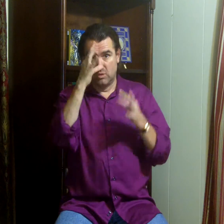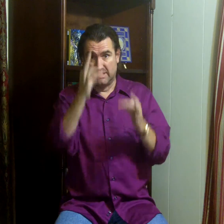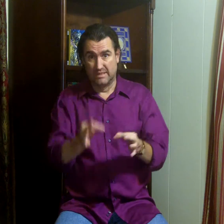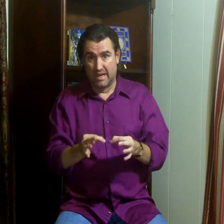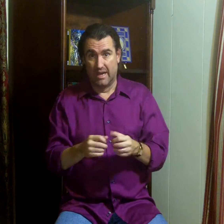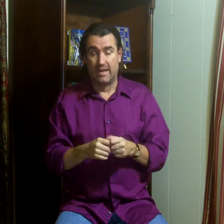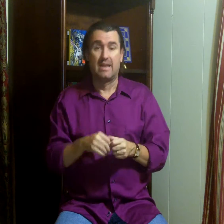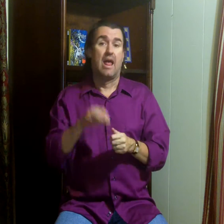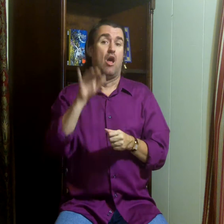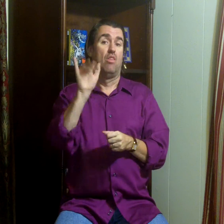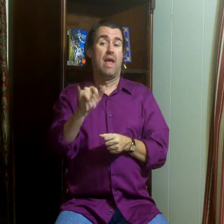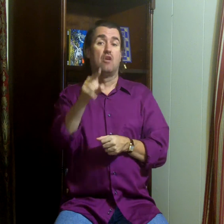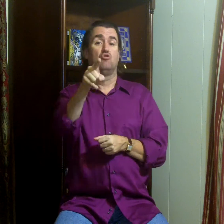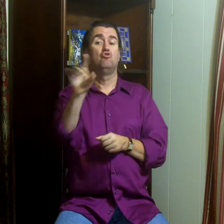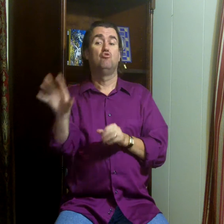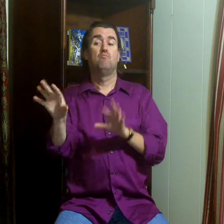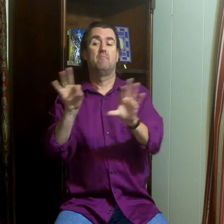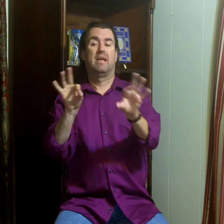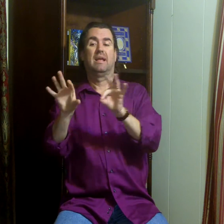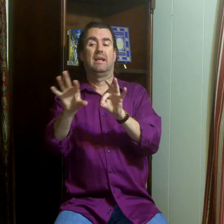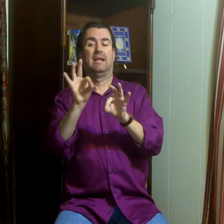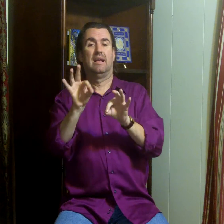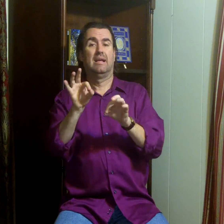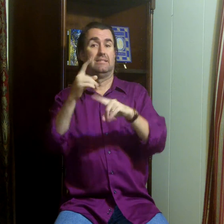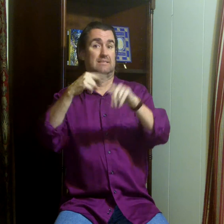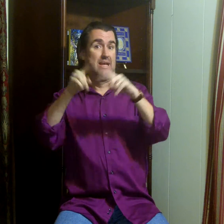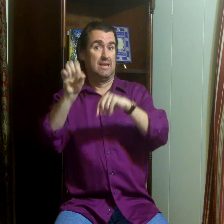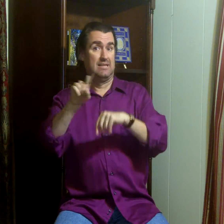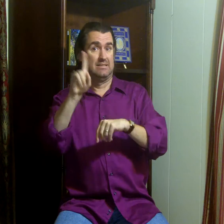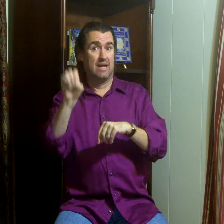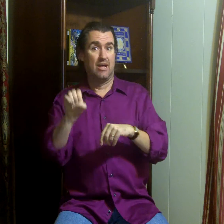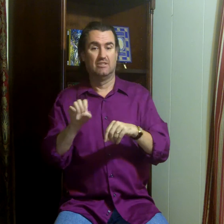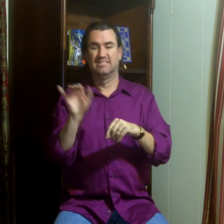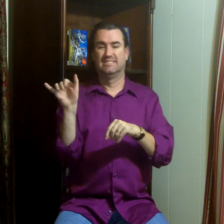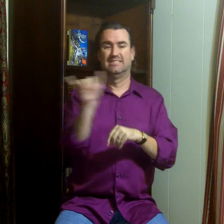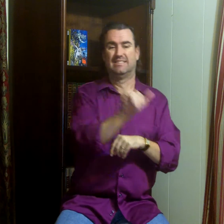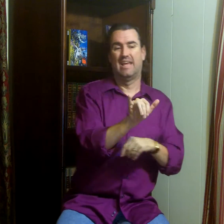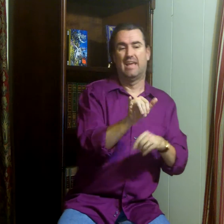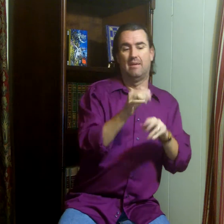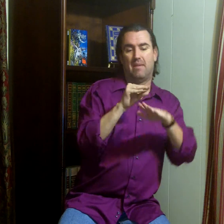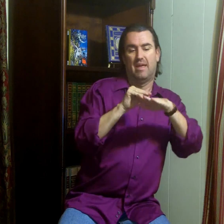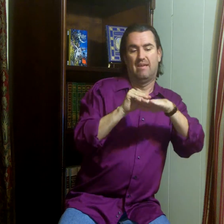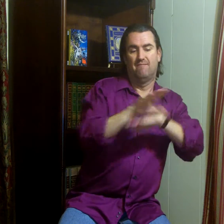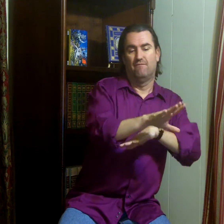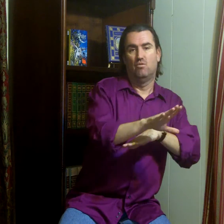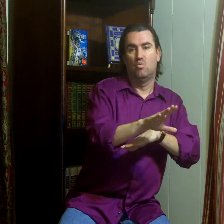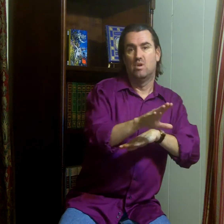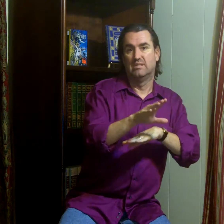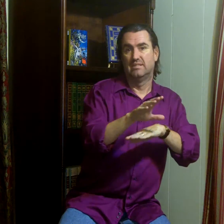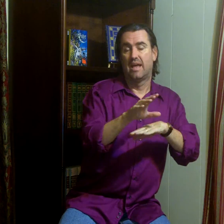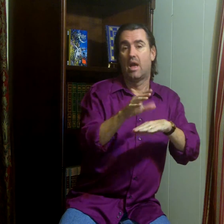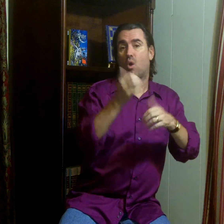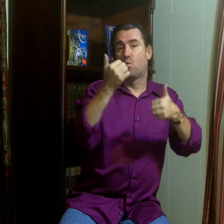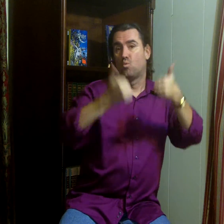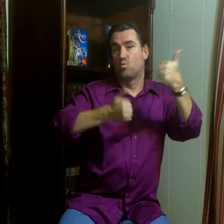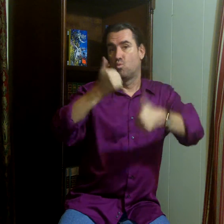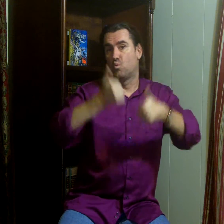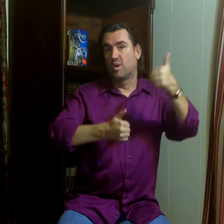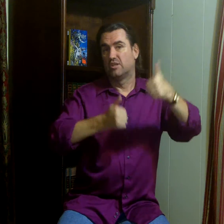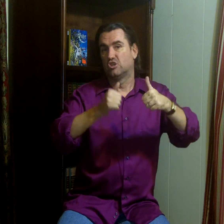style, one of those signing styles, is that the receptive child that you're going to voice for is going to